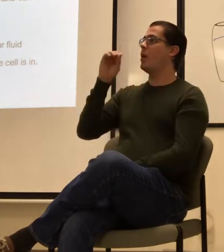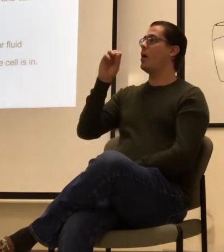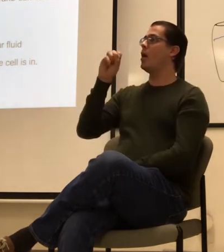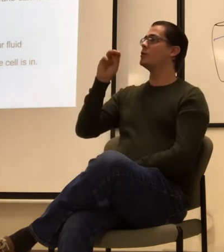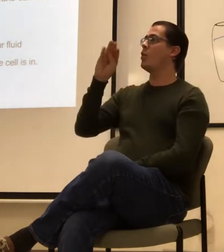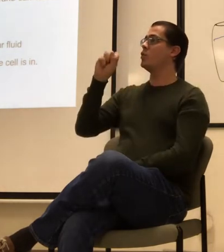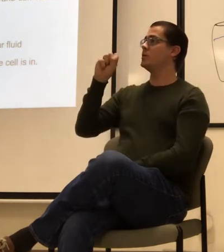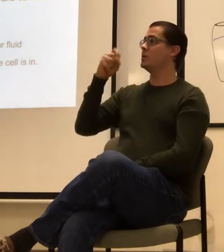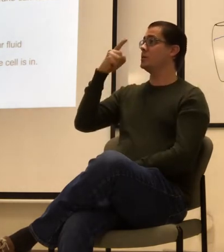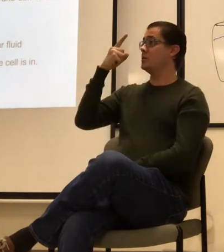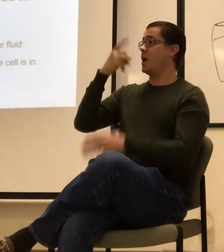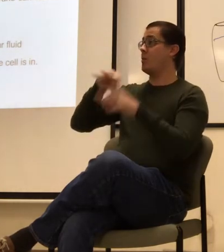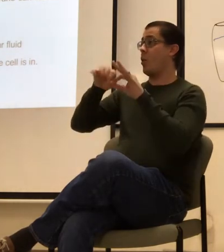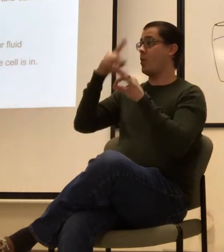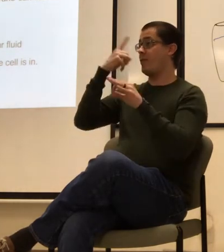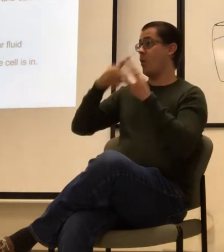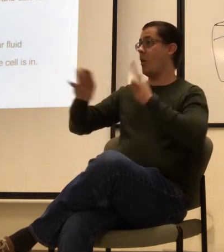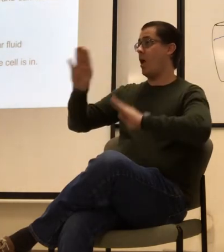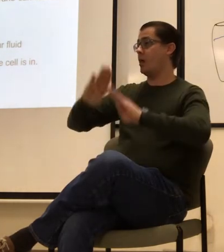biology class.